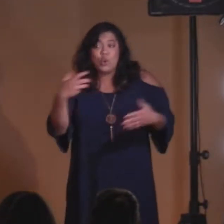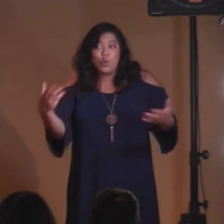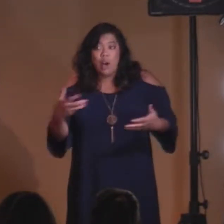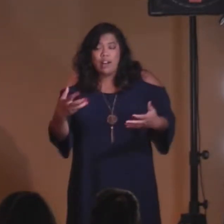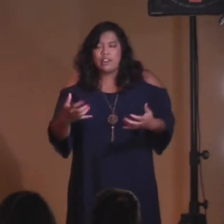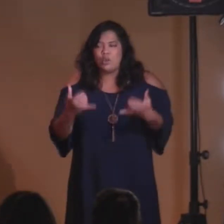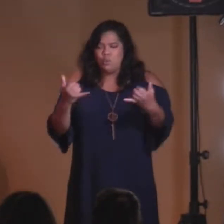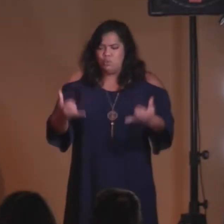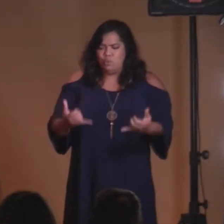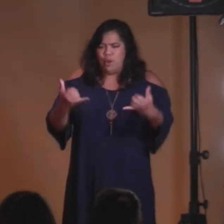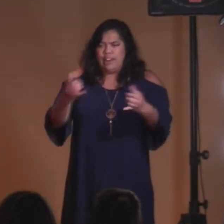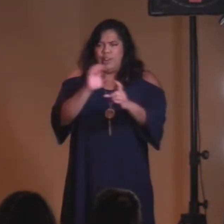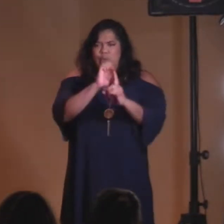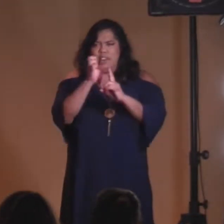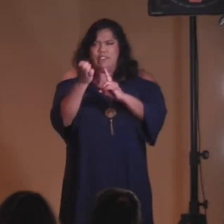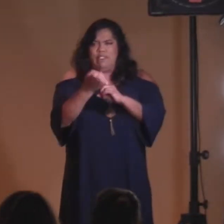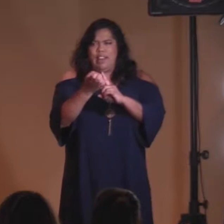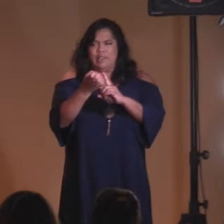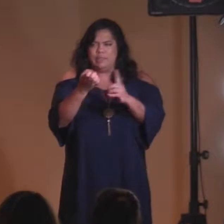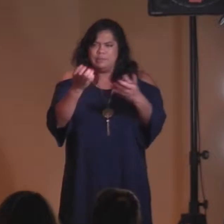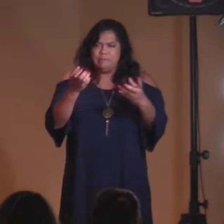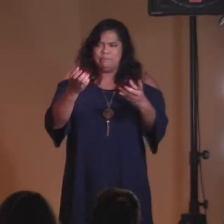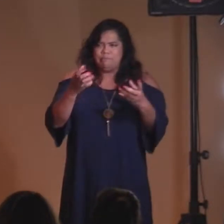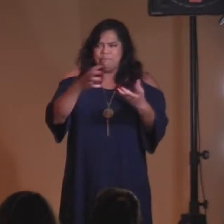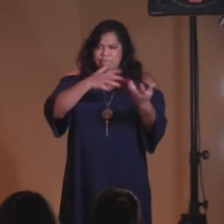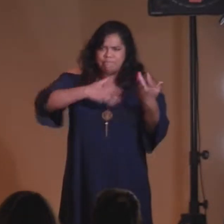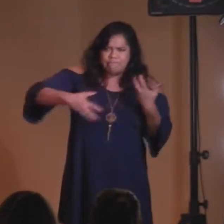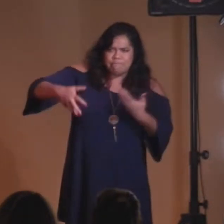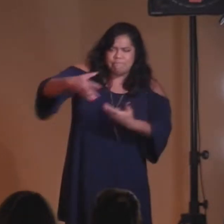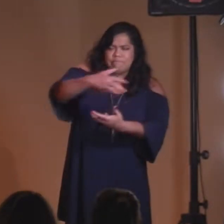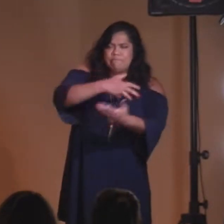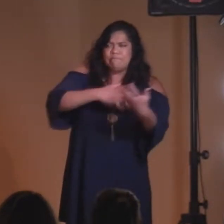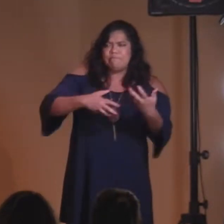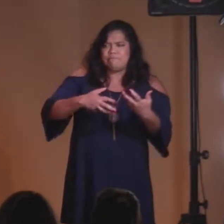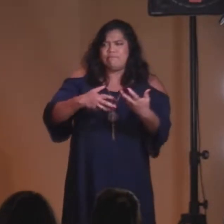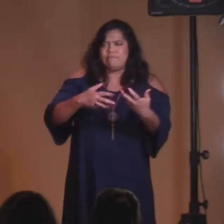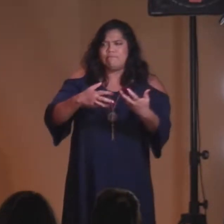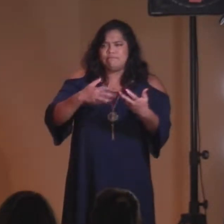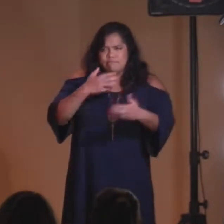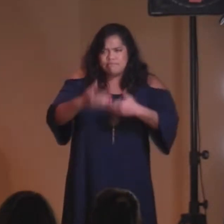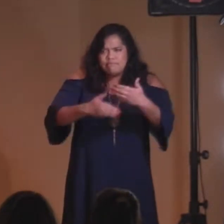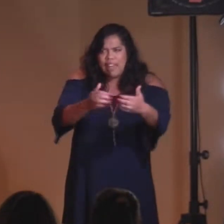current environmental movement is driven by fear. Pause.